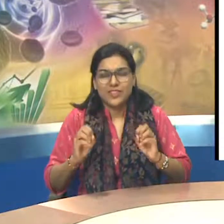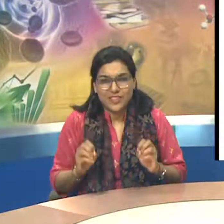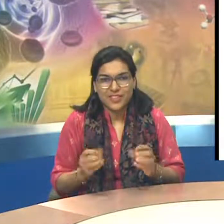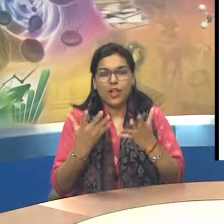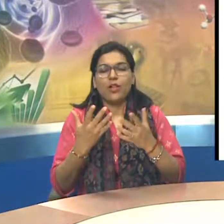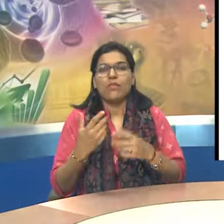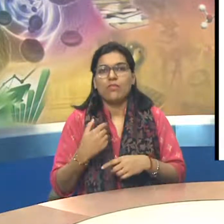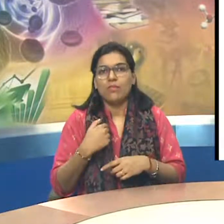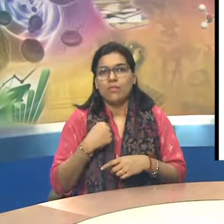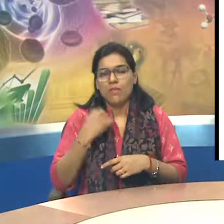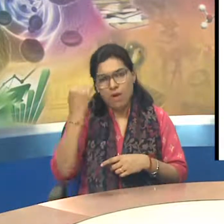becomes an